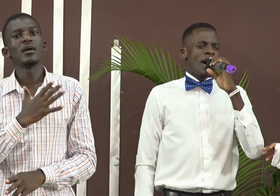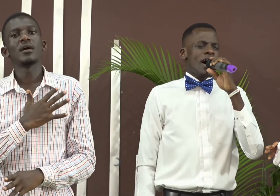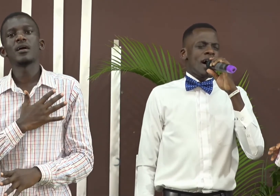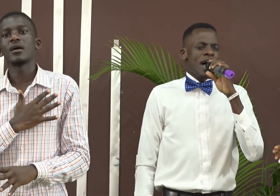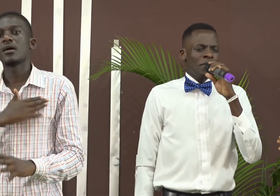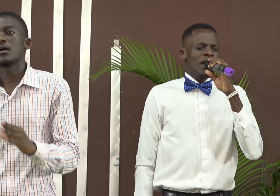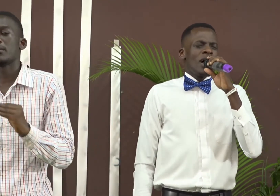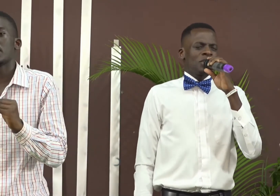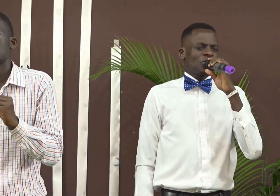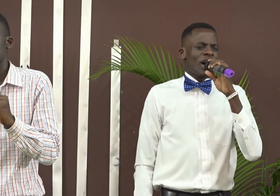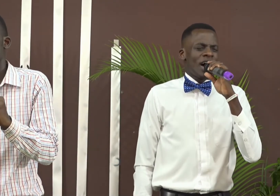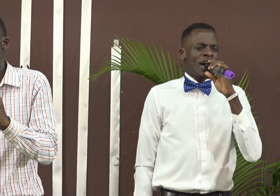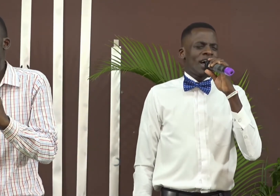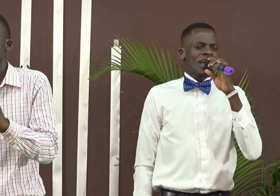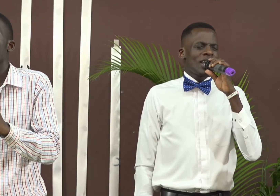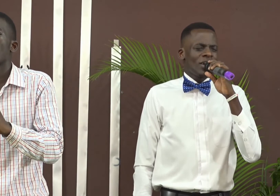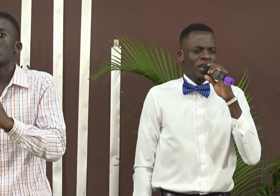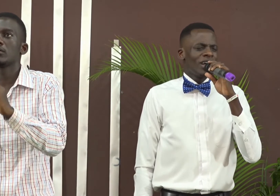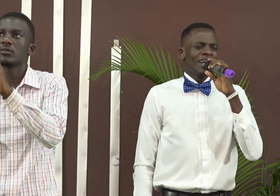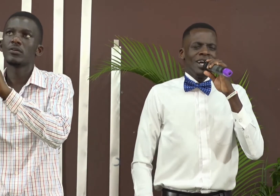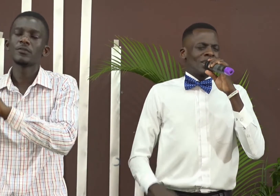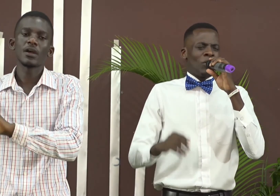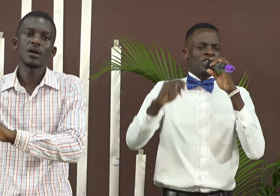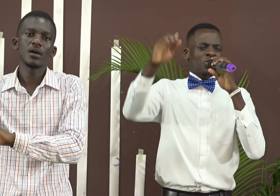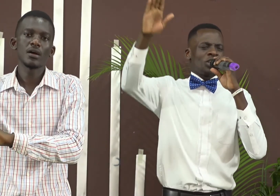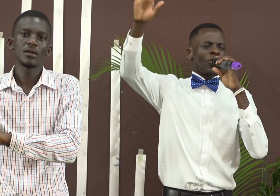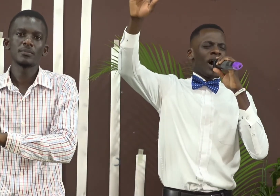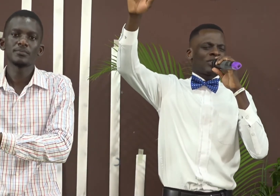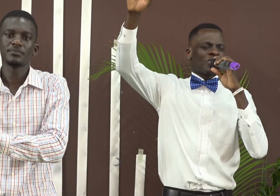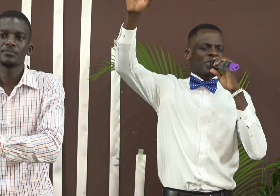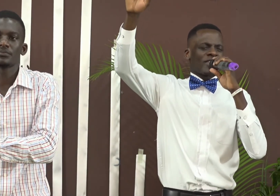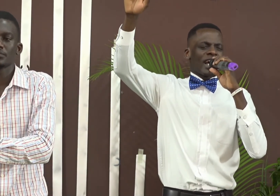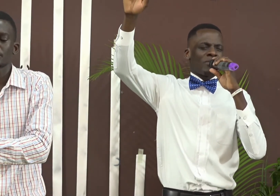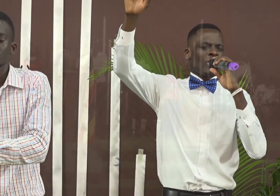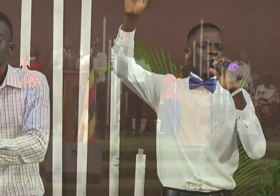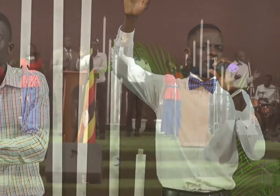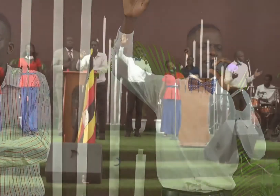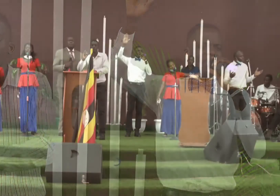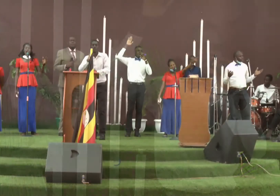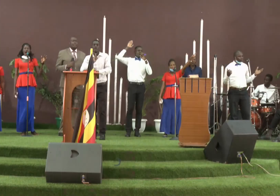fear. I am a child. Come on, just raise your hands and sing that.